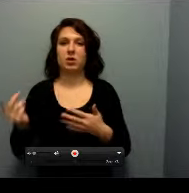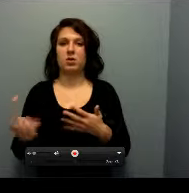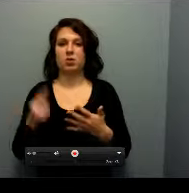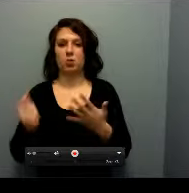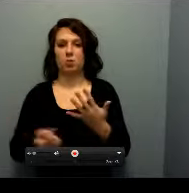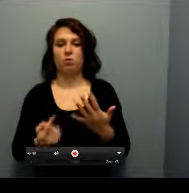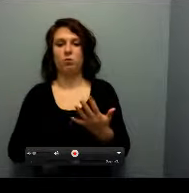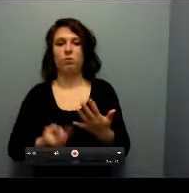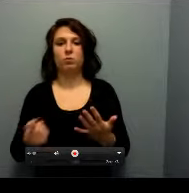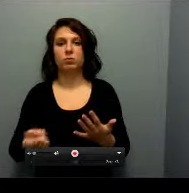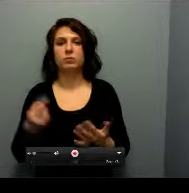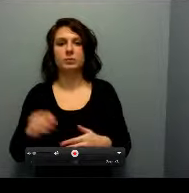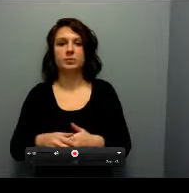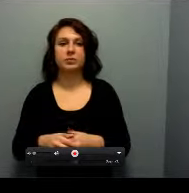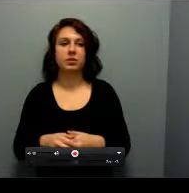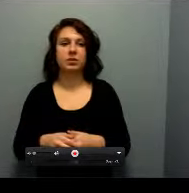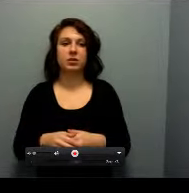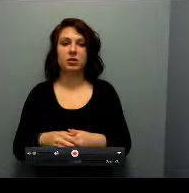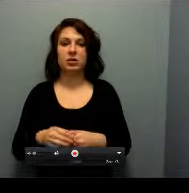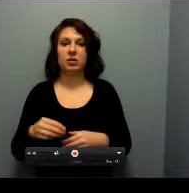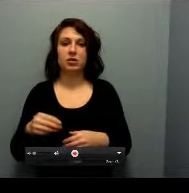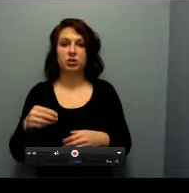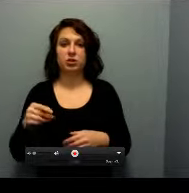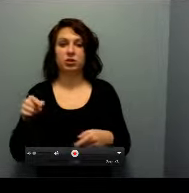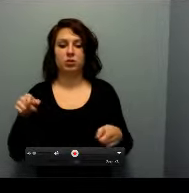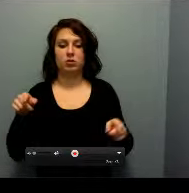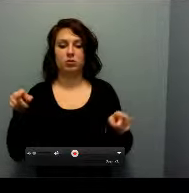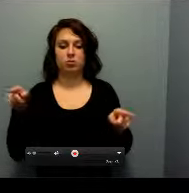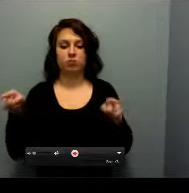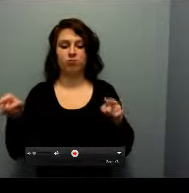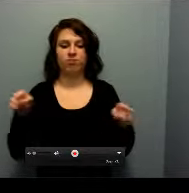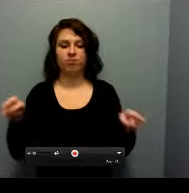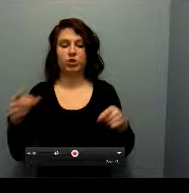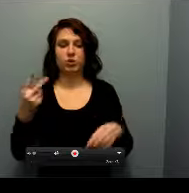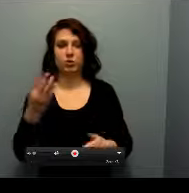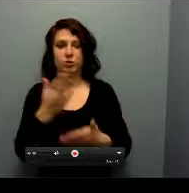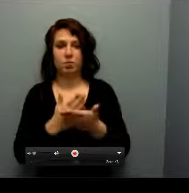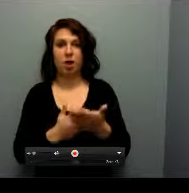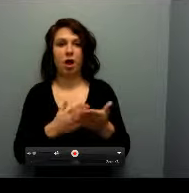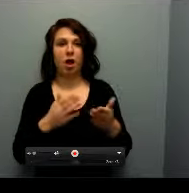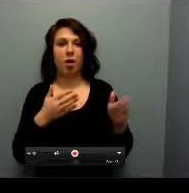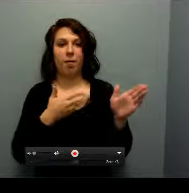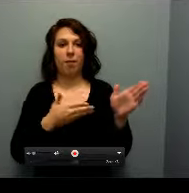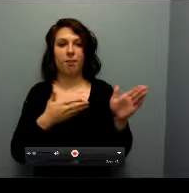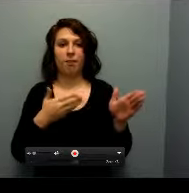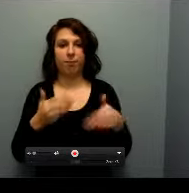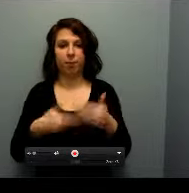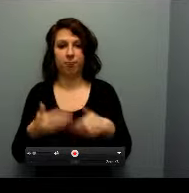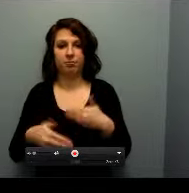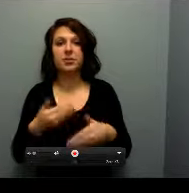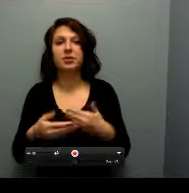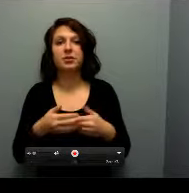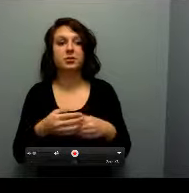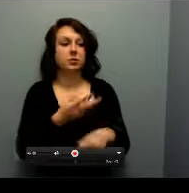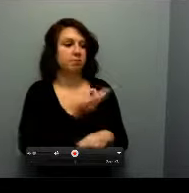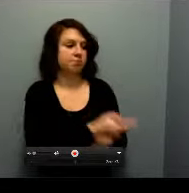things like that. So it's a two-part process, looking at history, looking